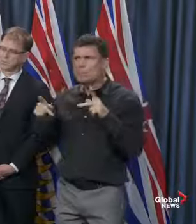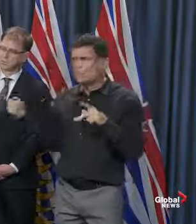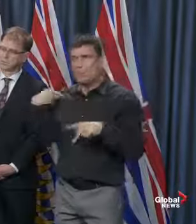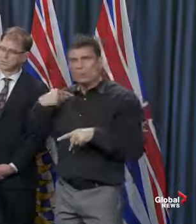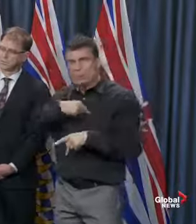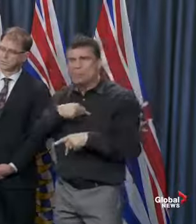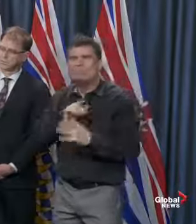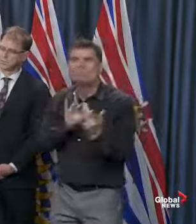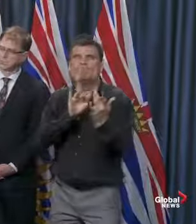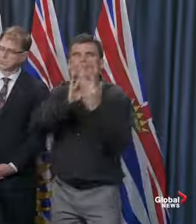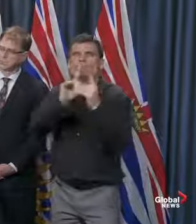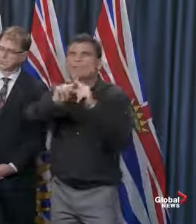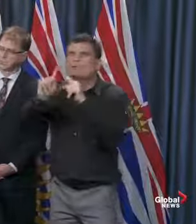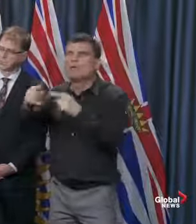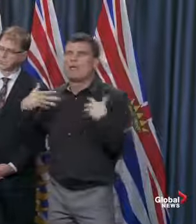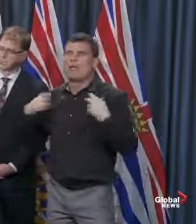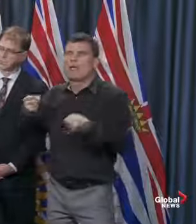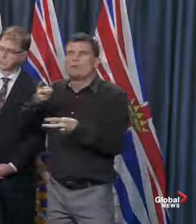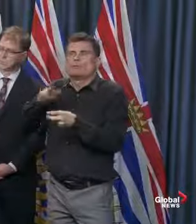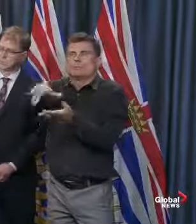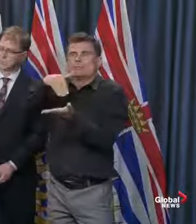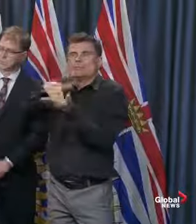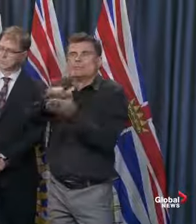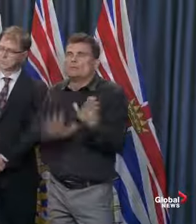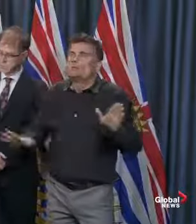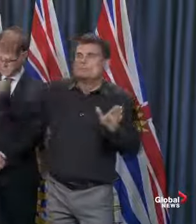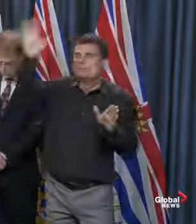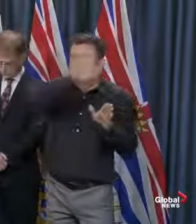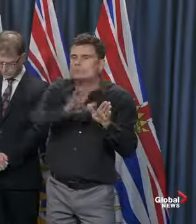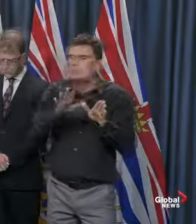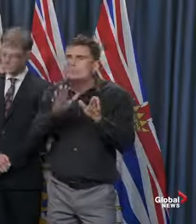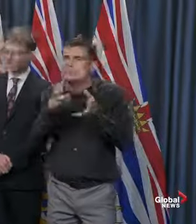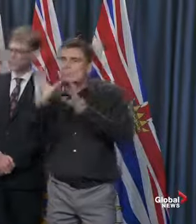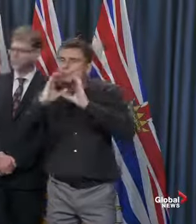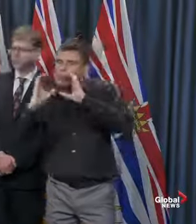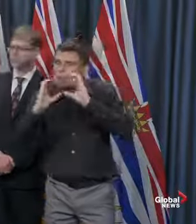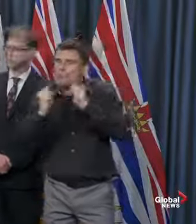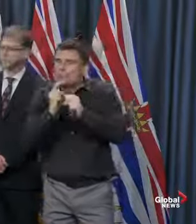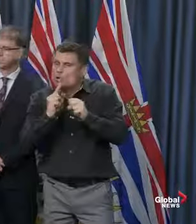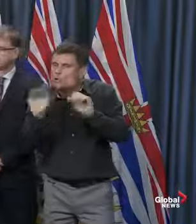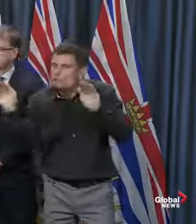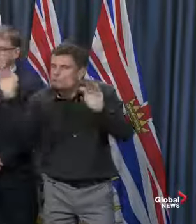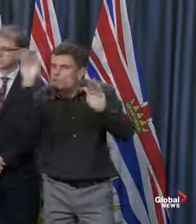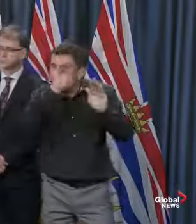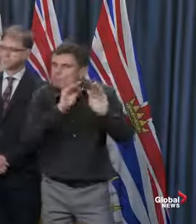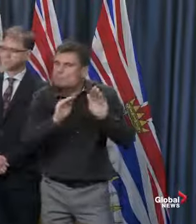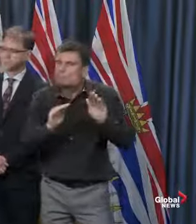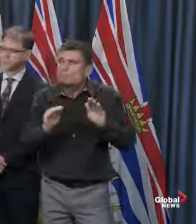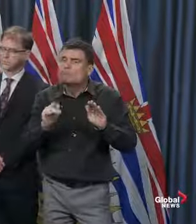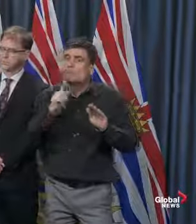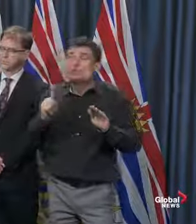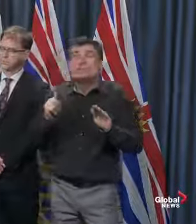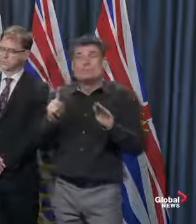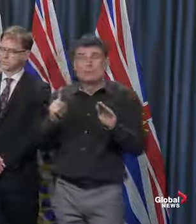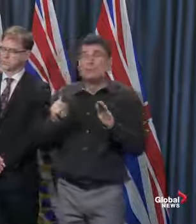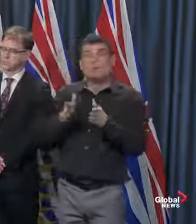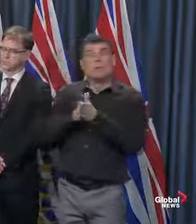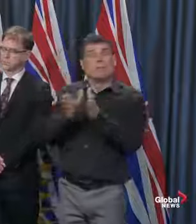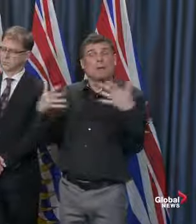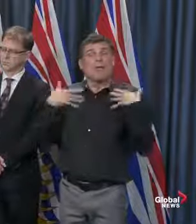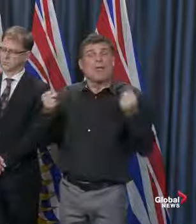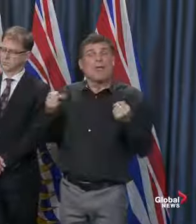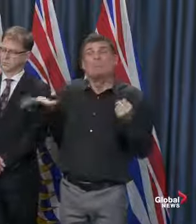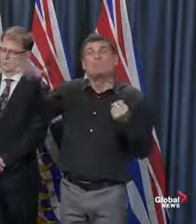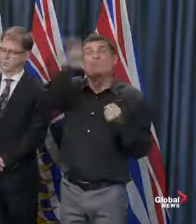and it has been incredibly busy for our public health teams. So this frees them up to make sure that they're able to best do that.